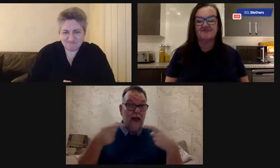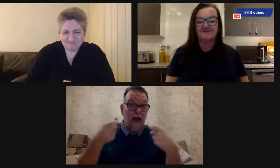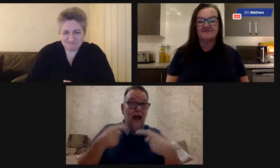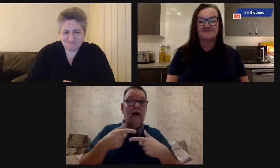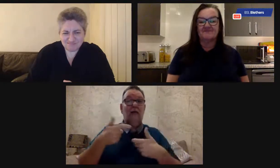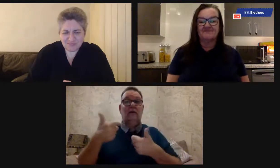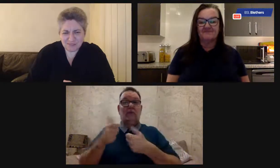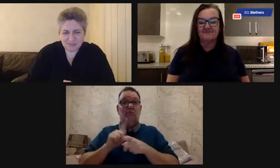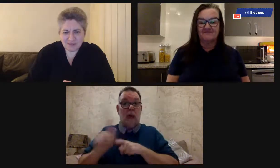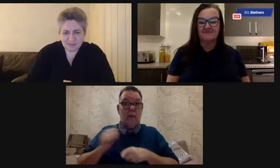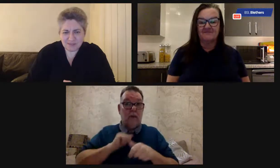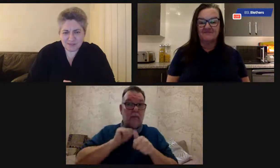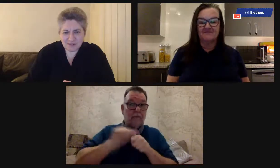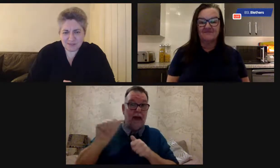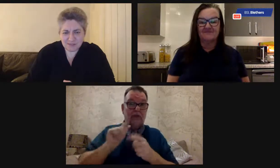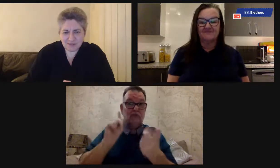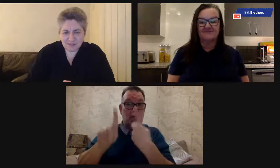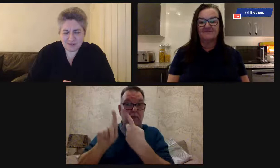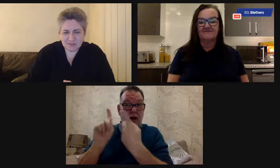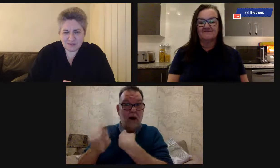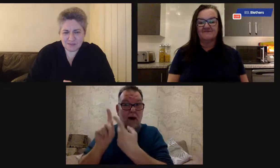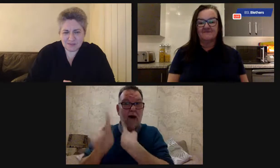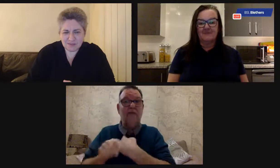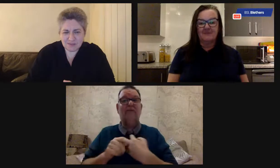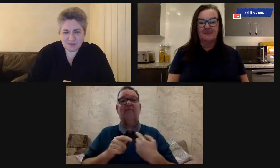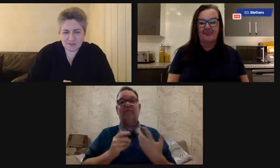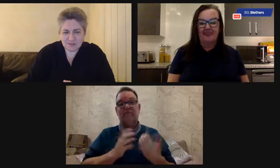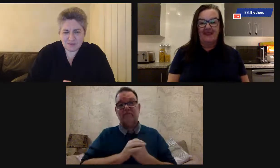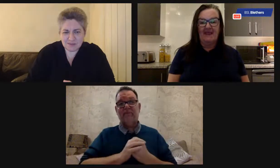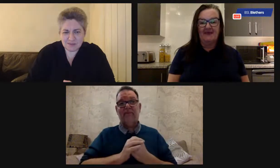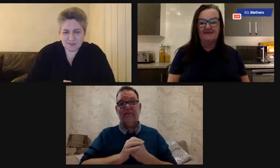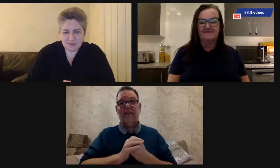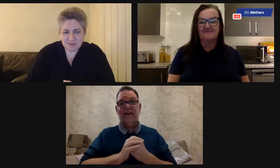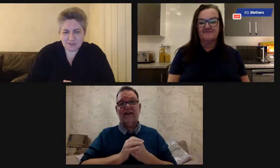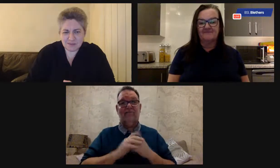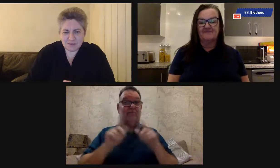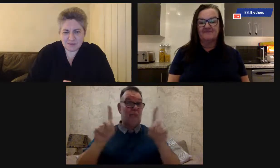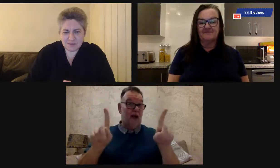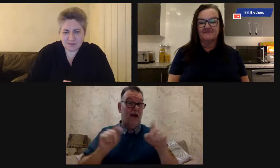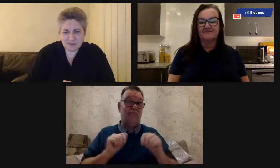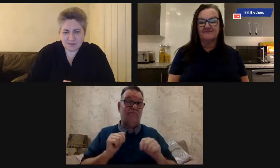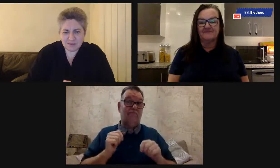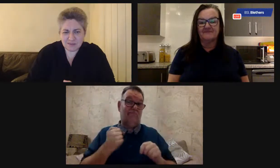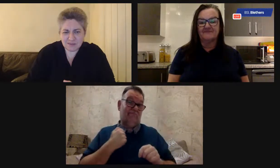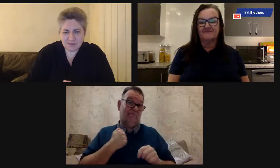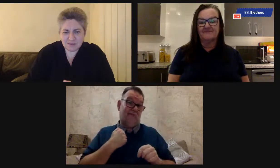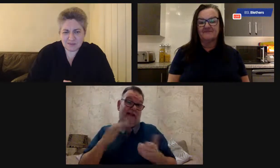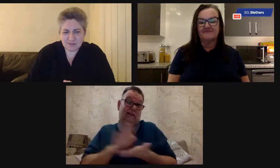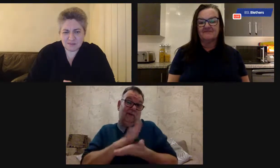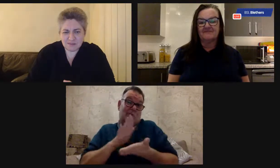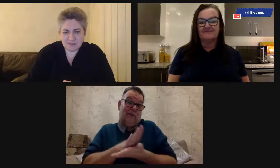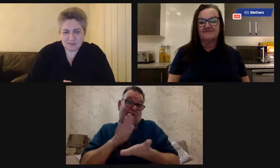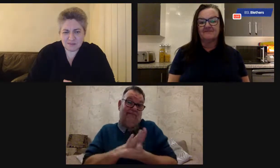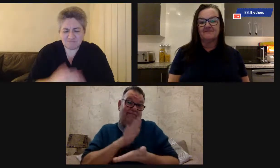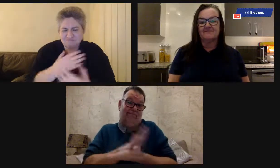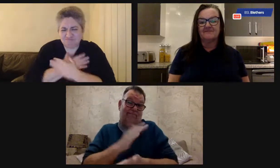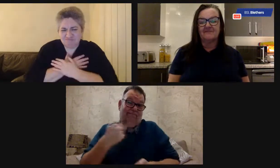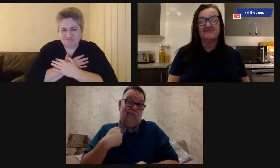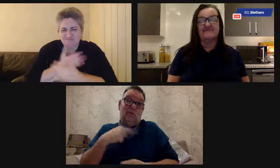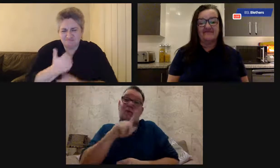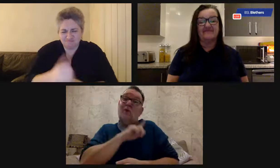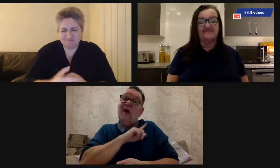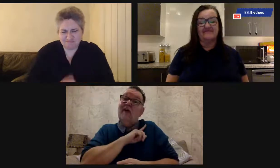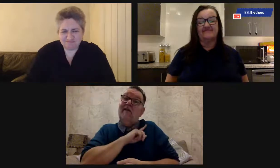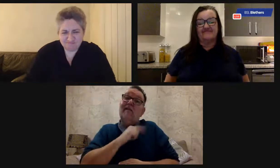the free time work, like catch up with my emails, reply to people in text. However,